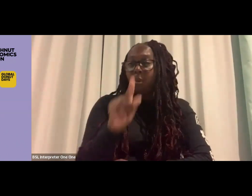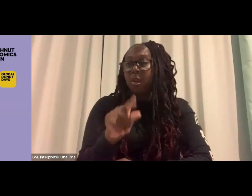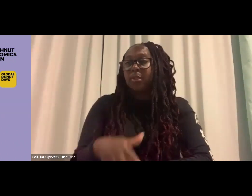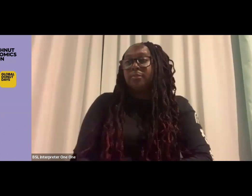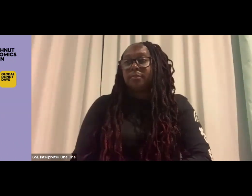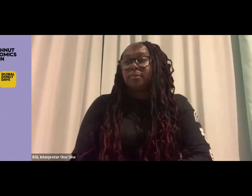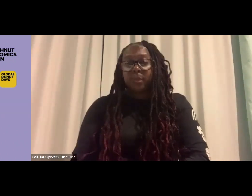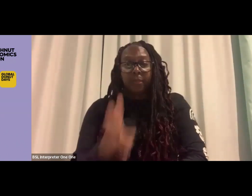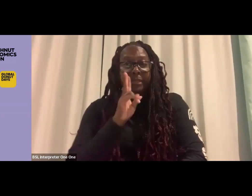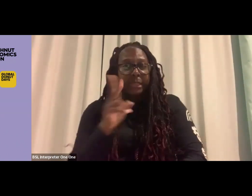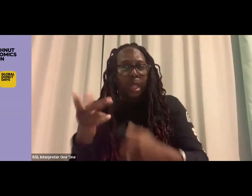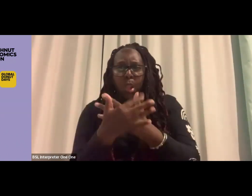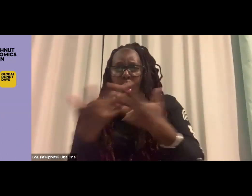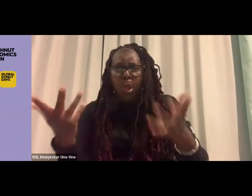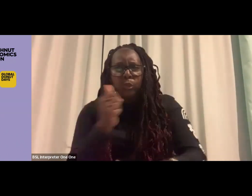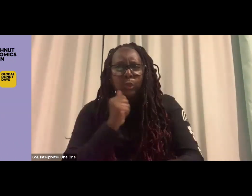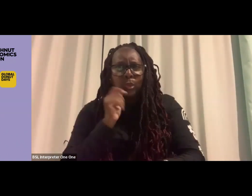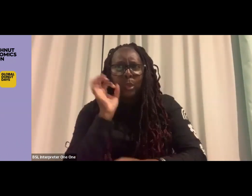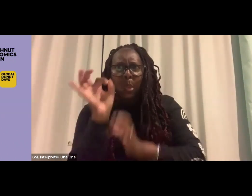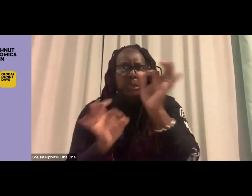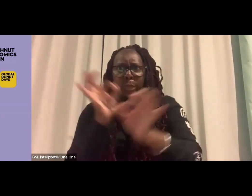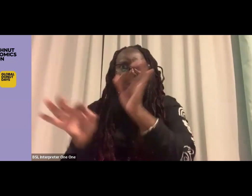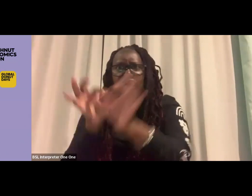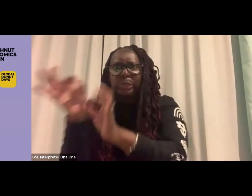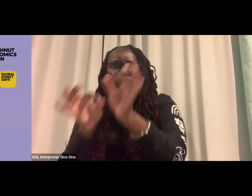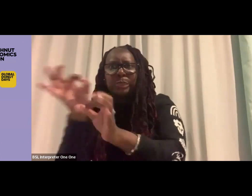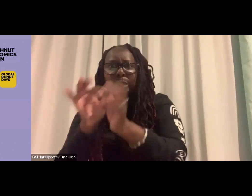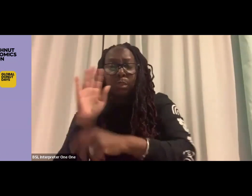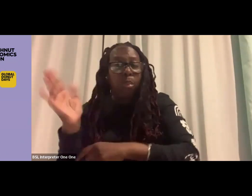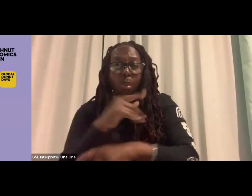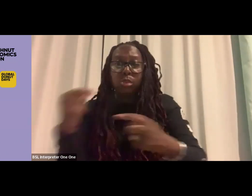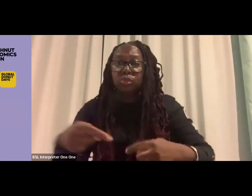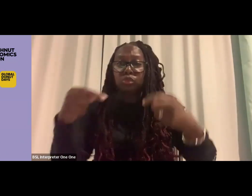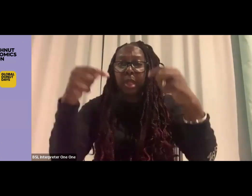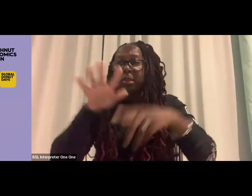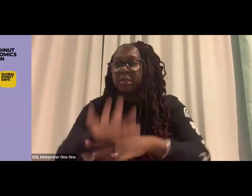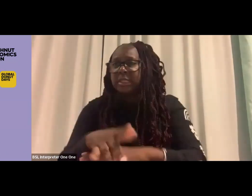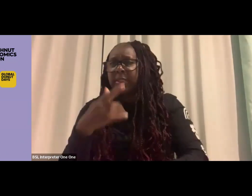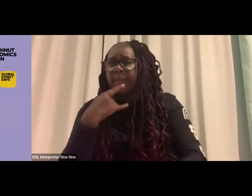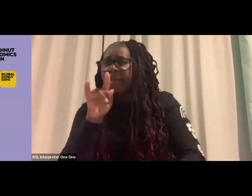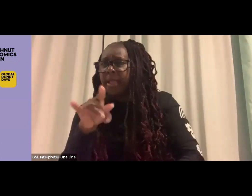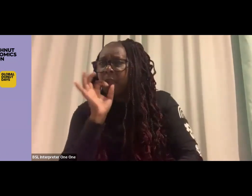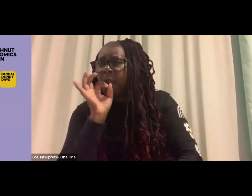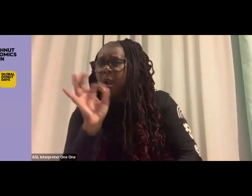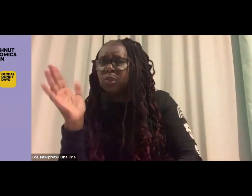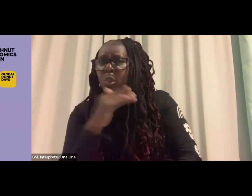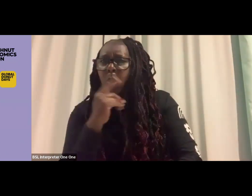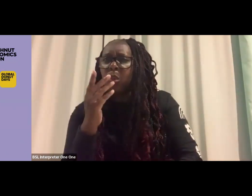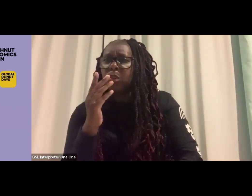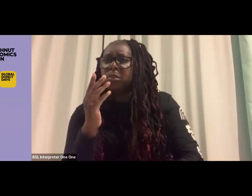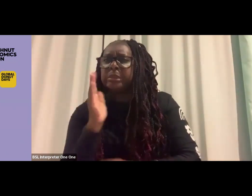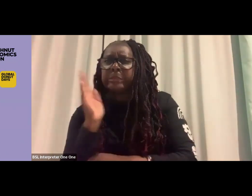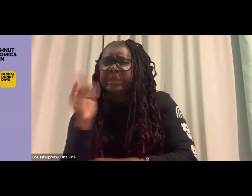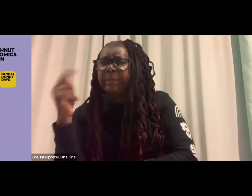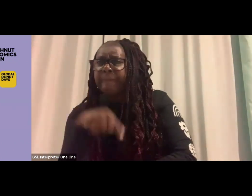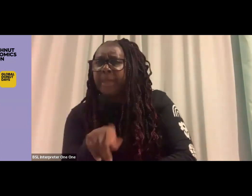I have seen a lot of really useful questions also coming in around those challenges. So if I can just invite all the speakers back, I think